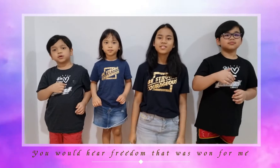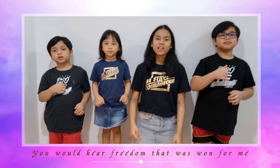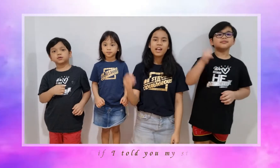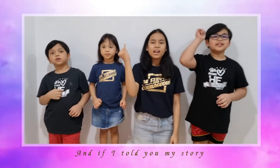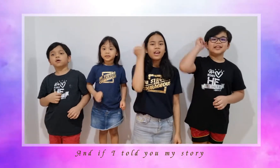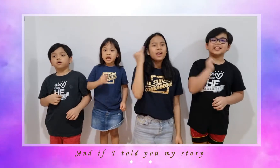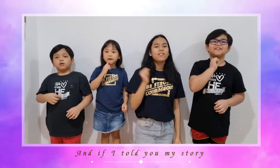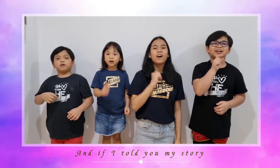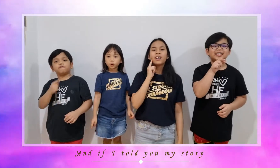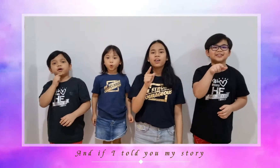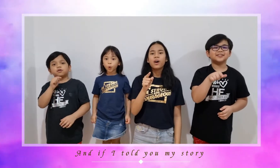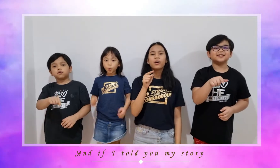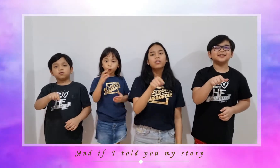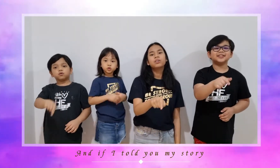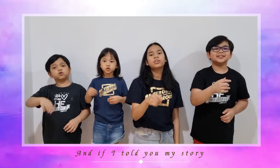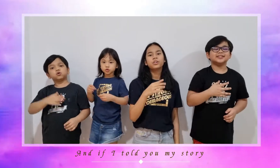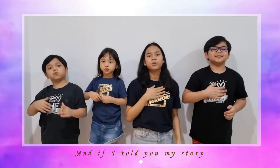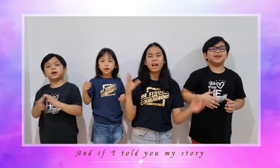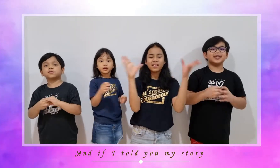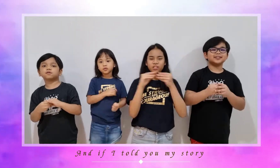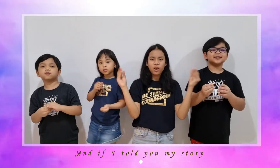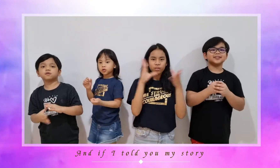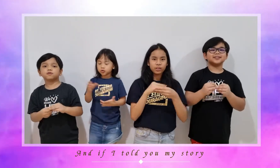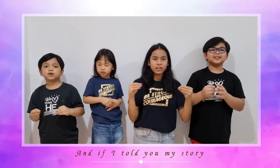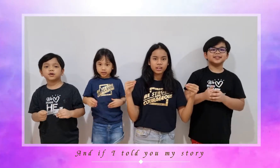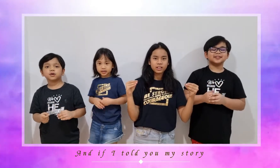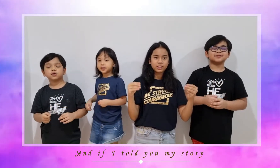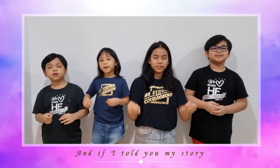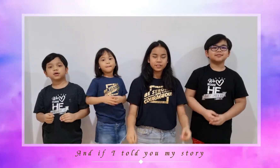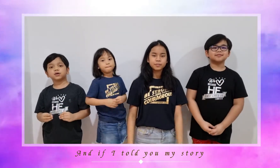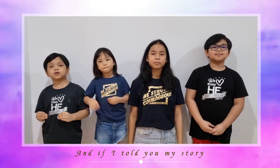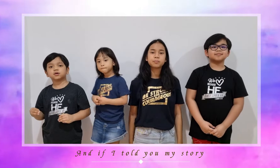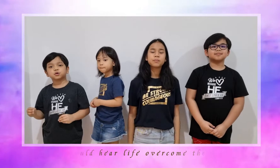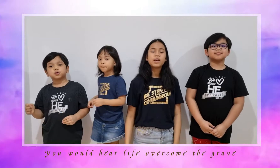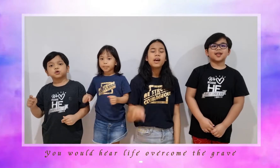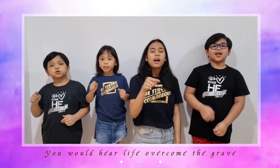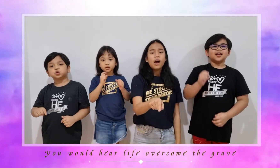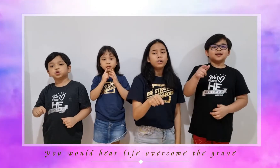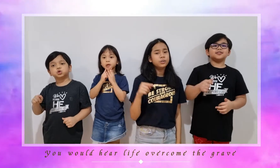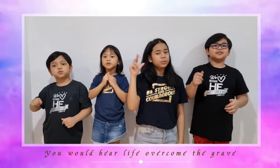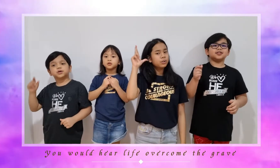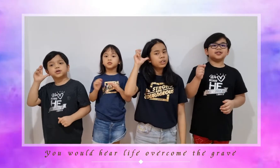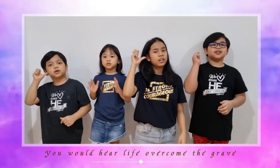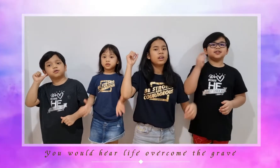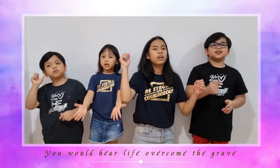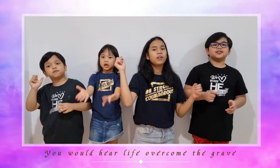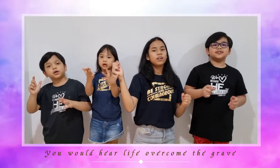And if I told you my story You would hear